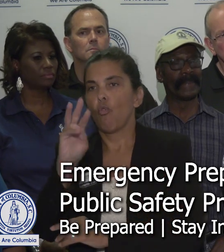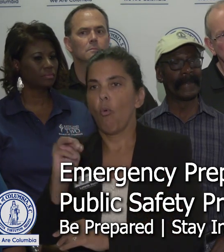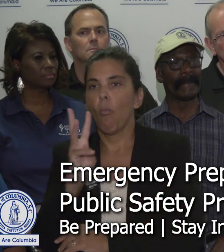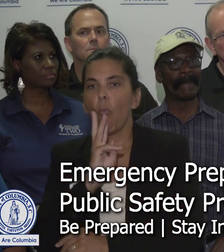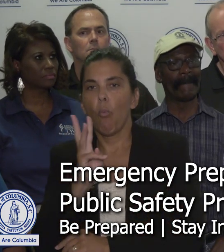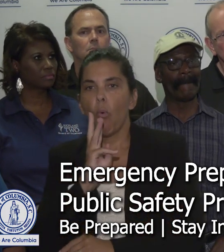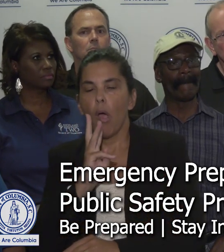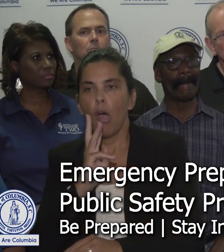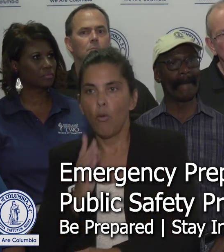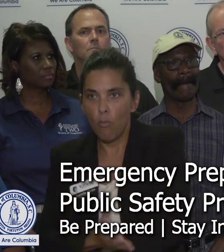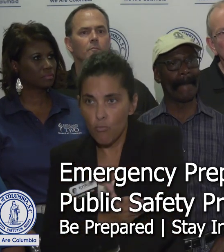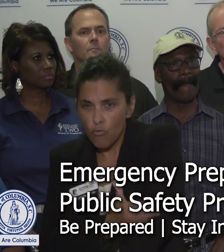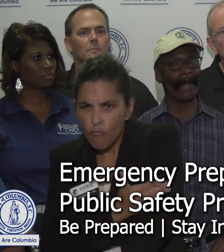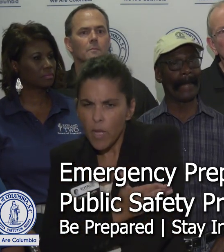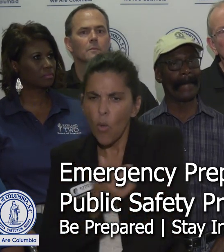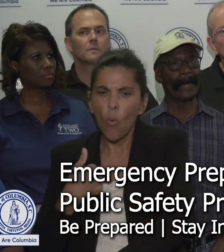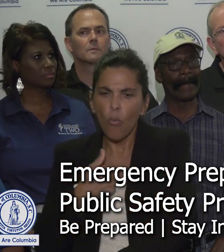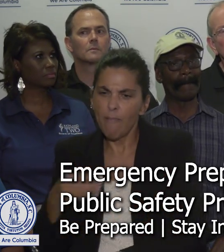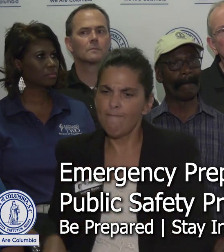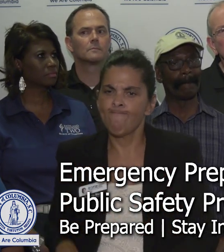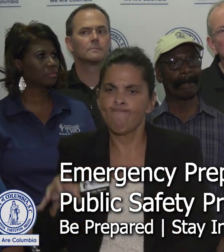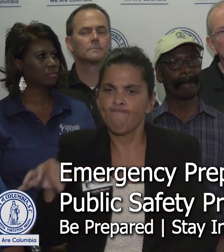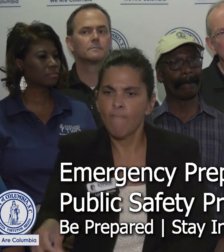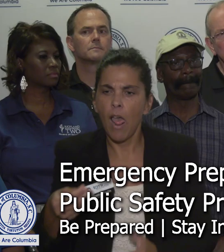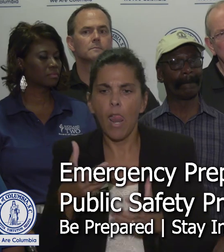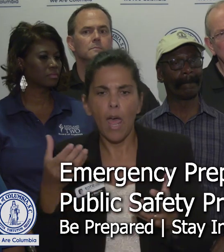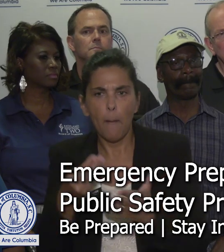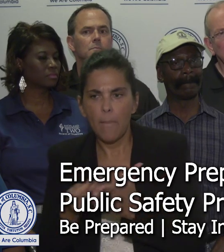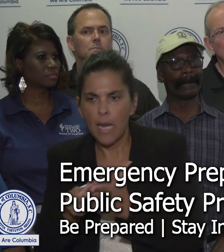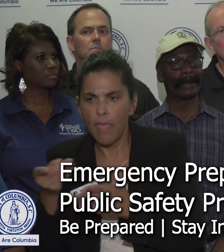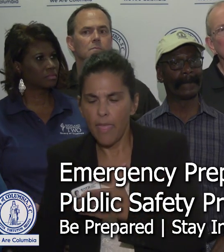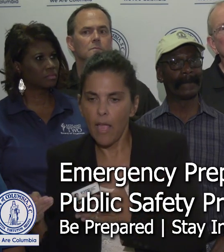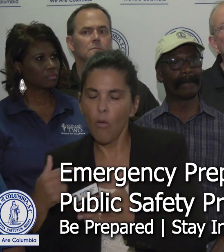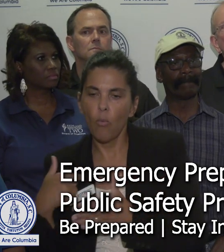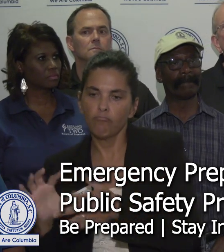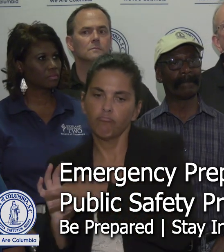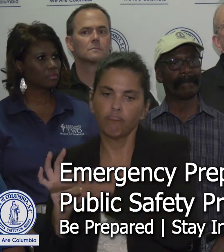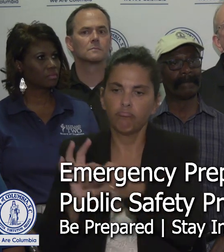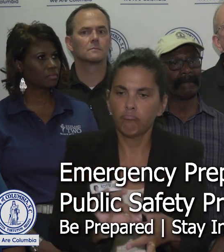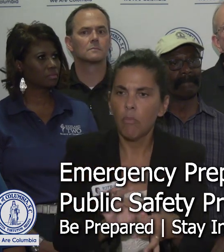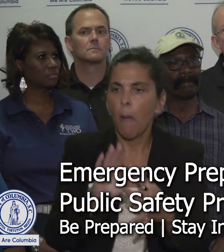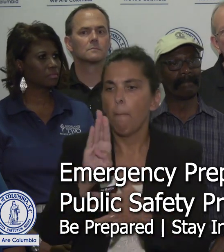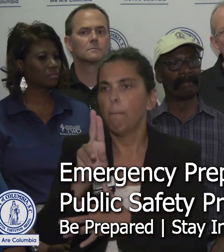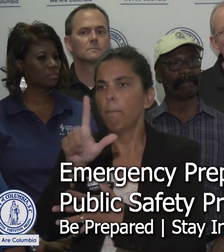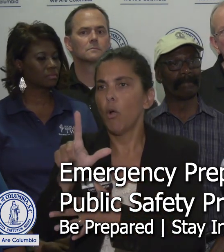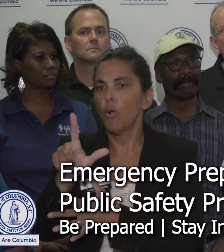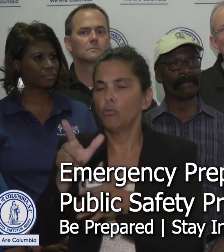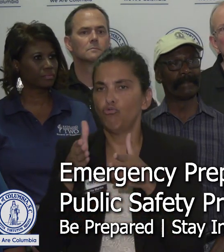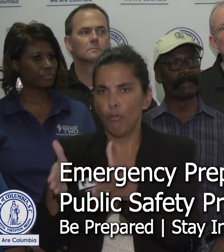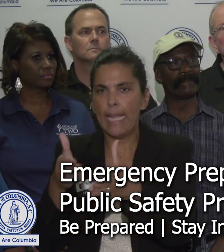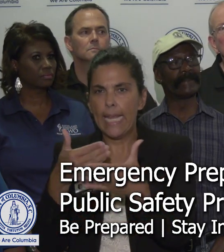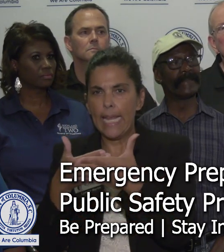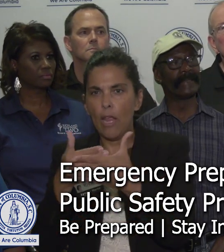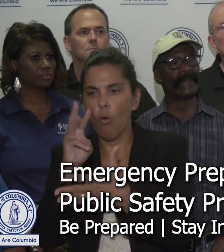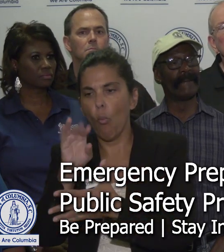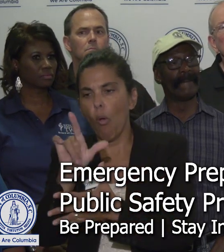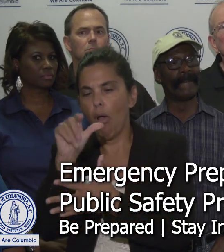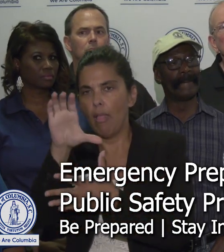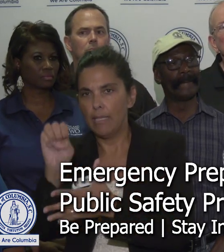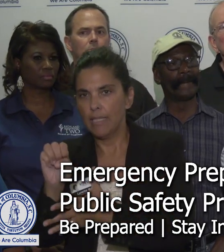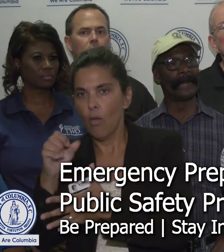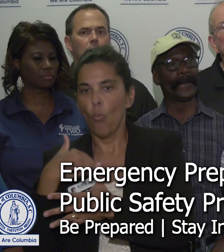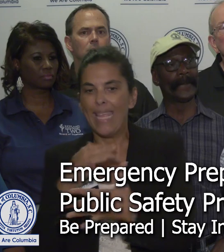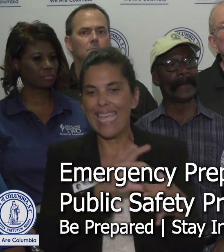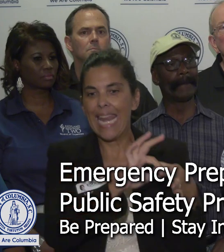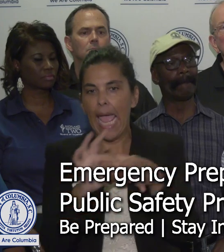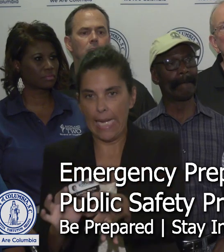in our stormwater infrastructure. We've made a key tie-in there on Bull Street near Wallace Street. We think that tie-in that happened this week is going to